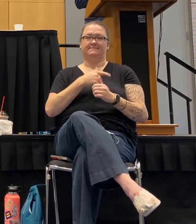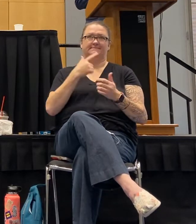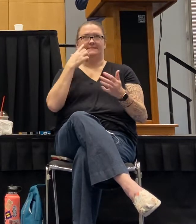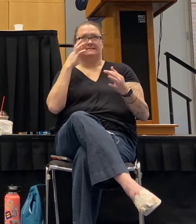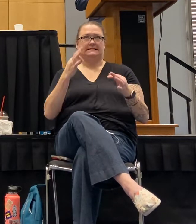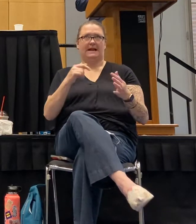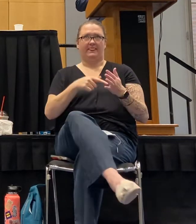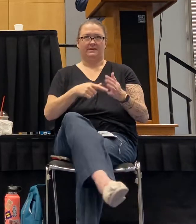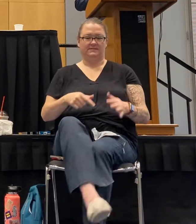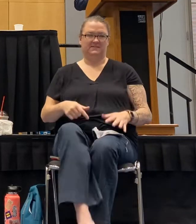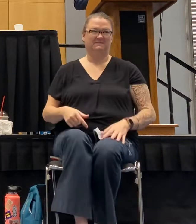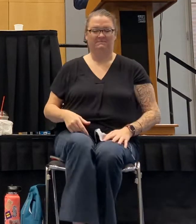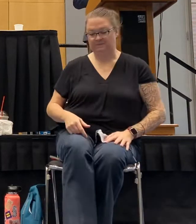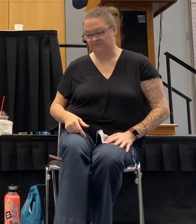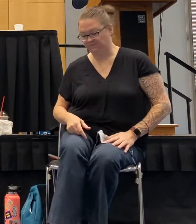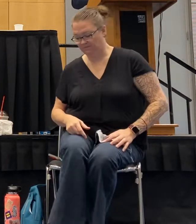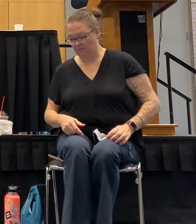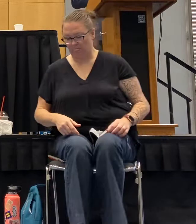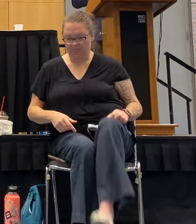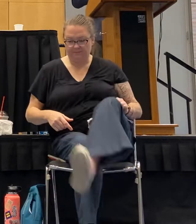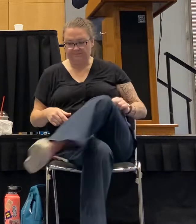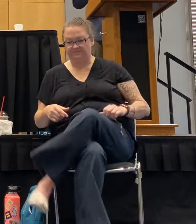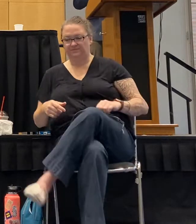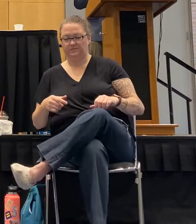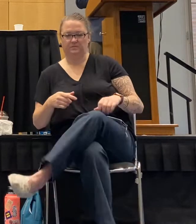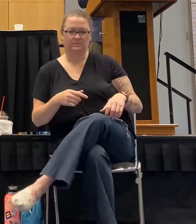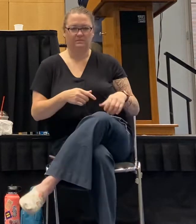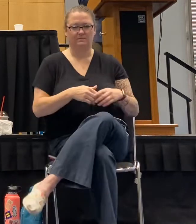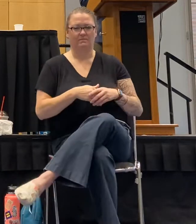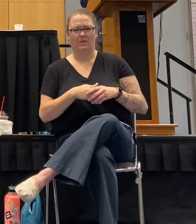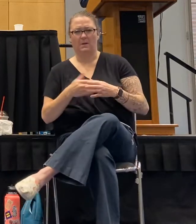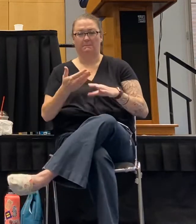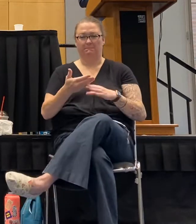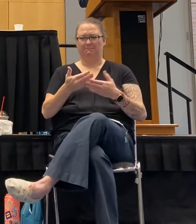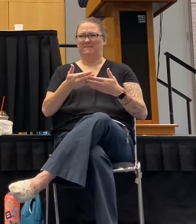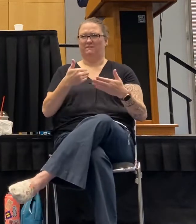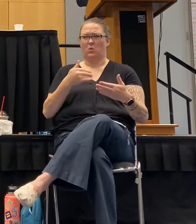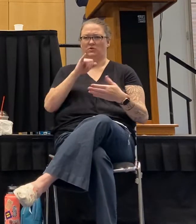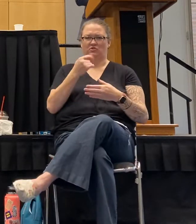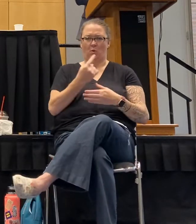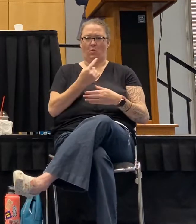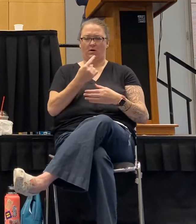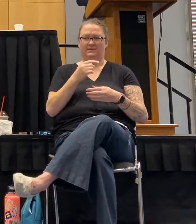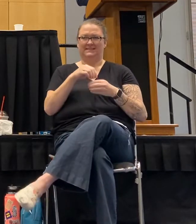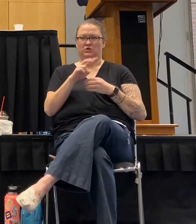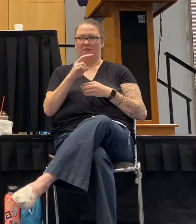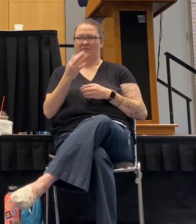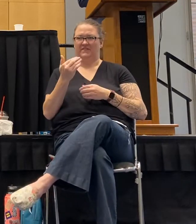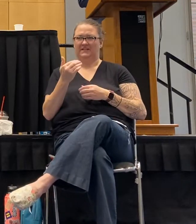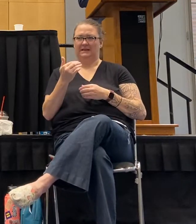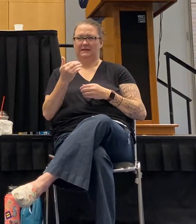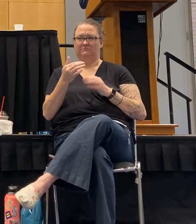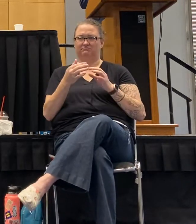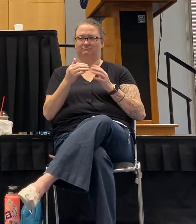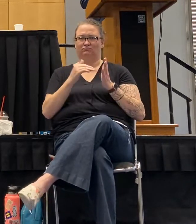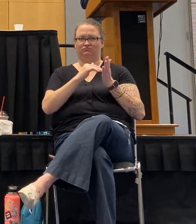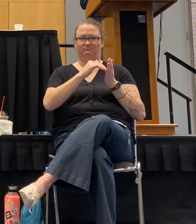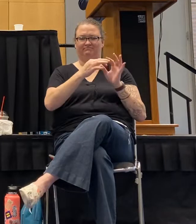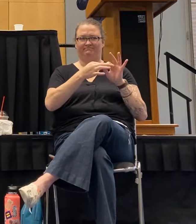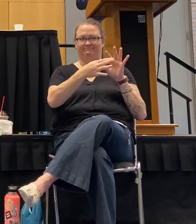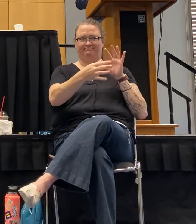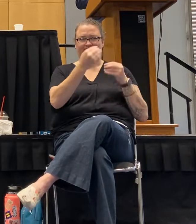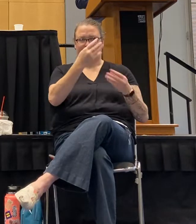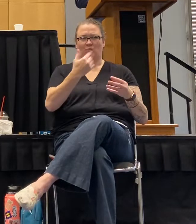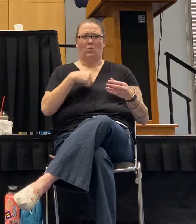this. We ended up, so even before J1 Subpart A in 2015 came out, we were allowing for